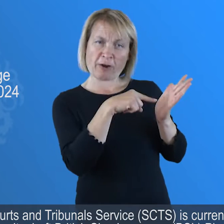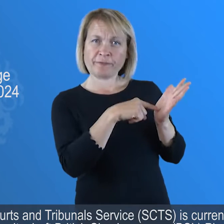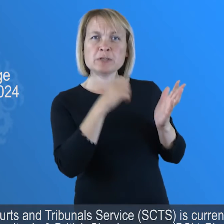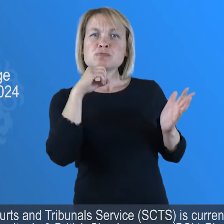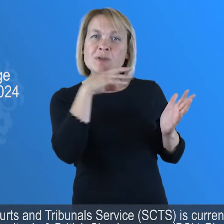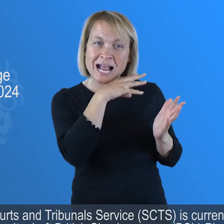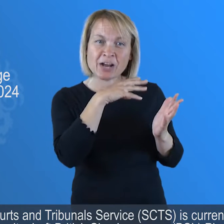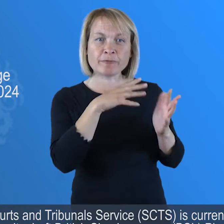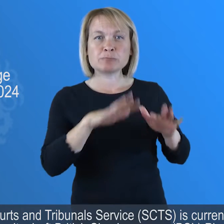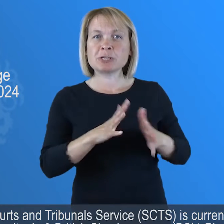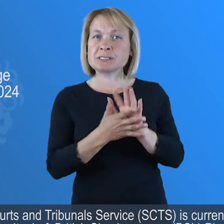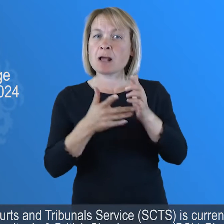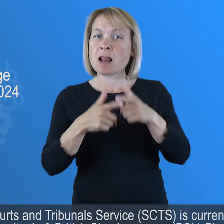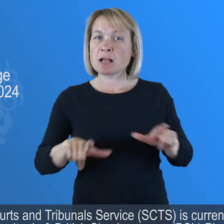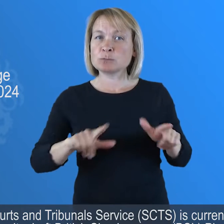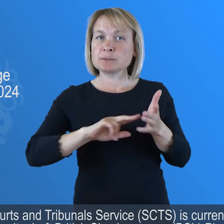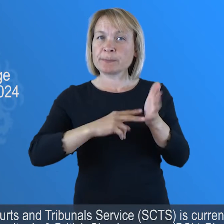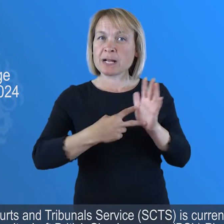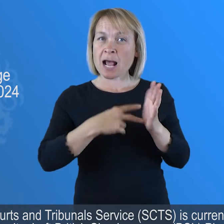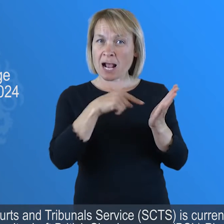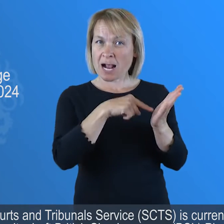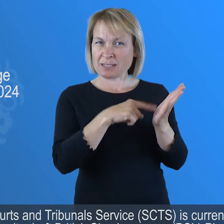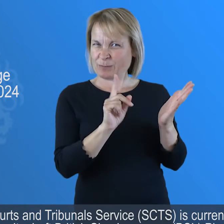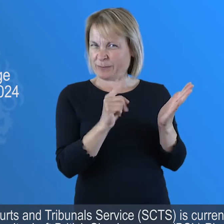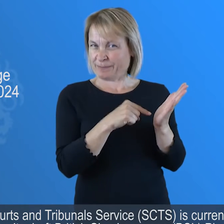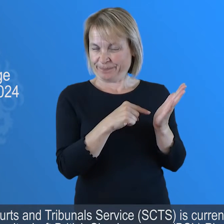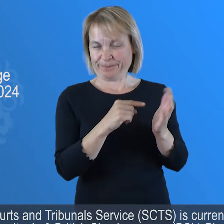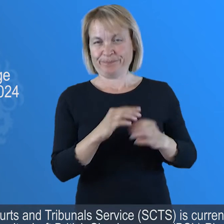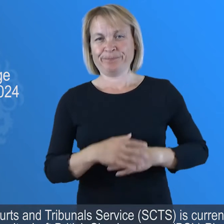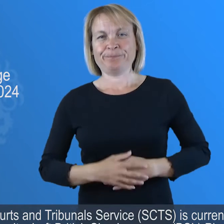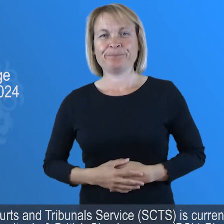British Sign Language BSL plan.